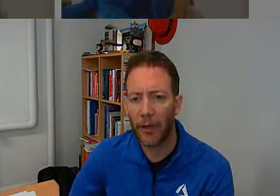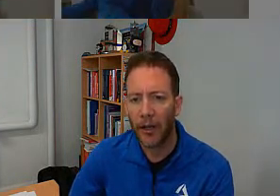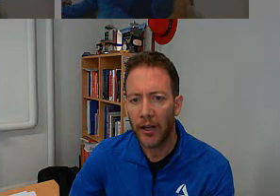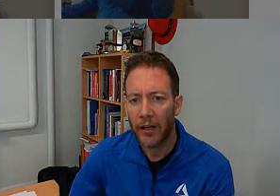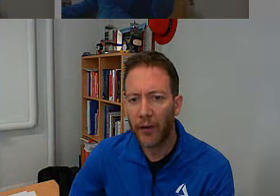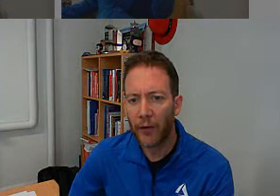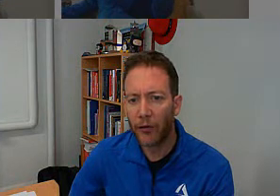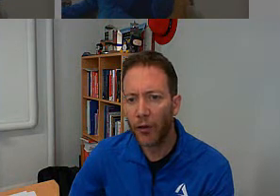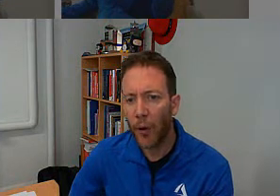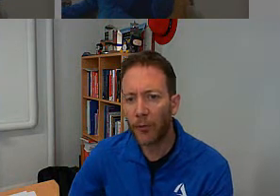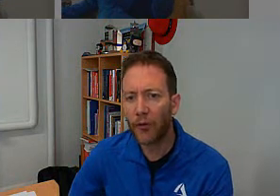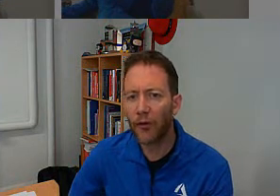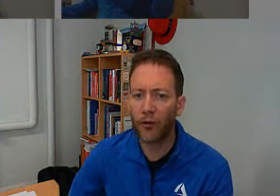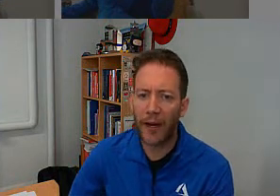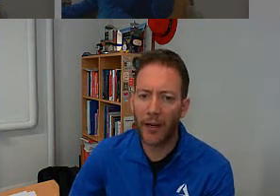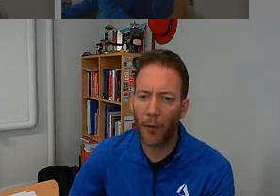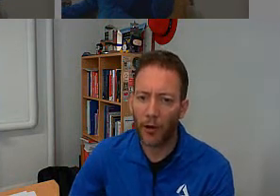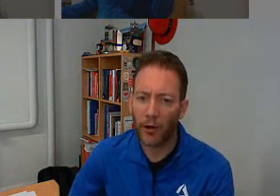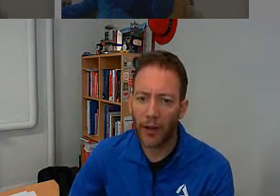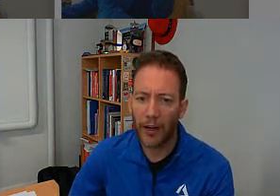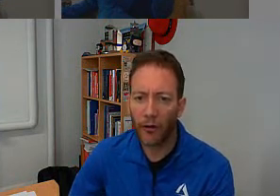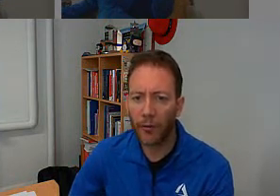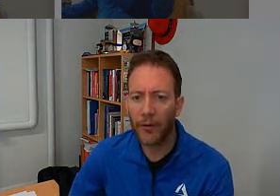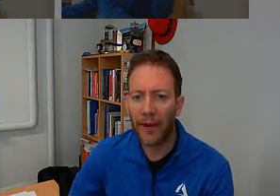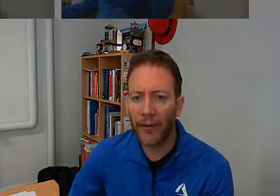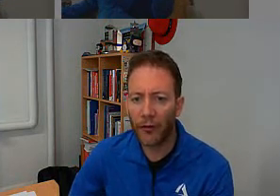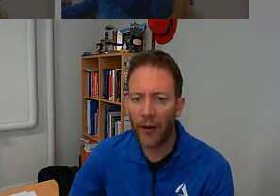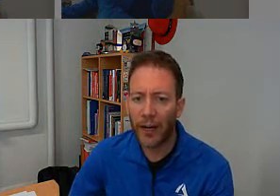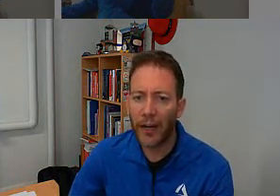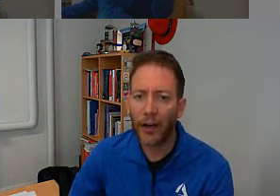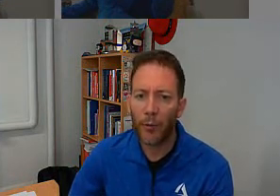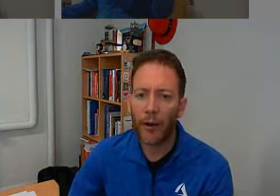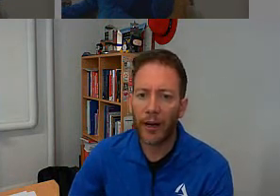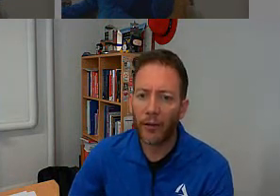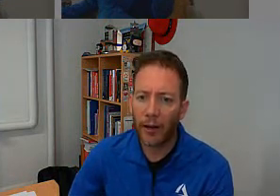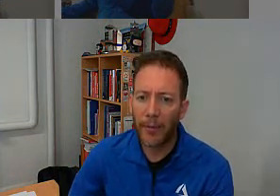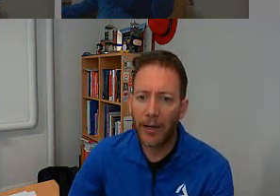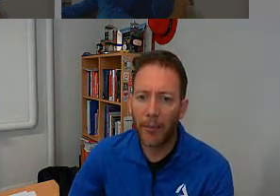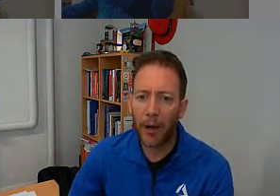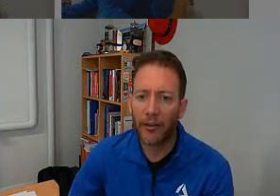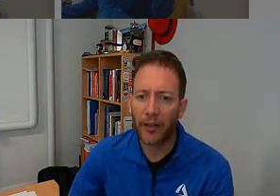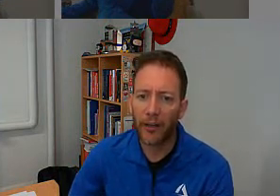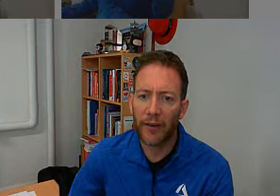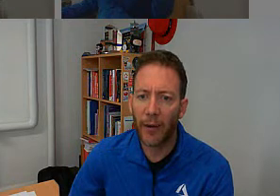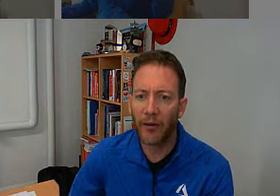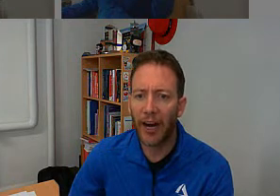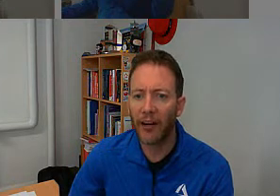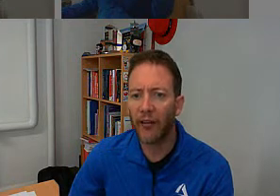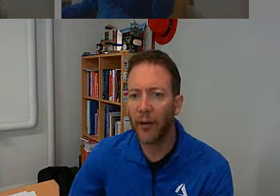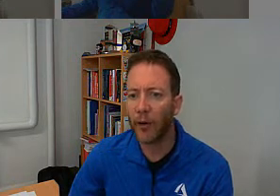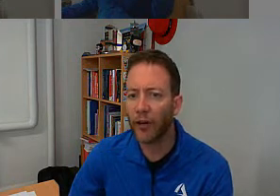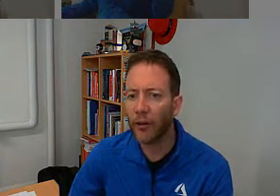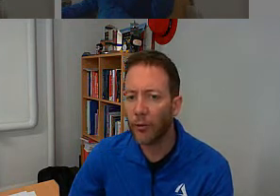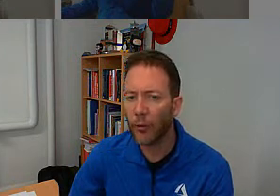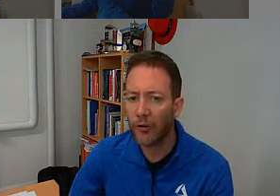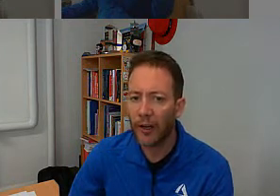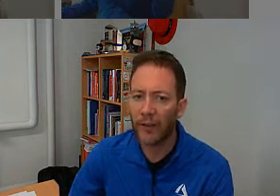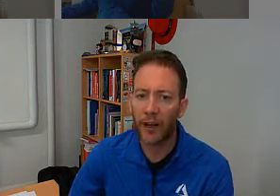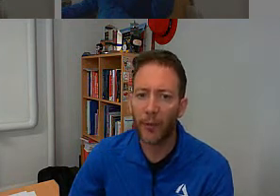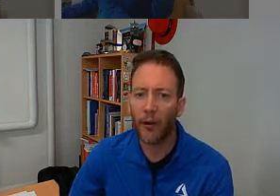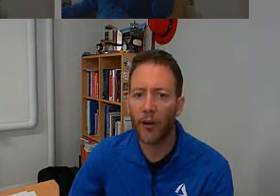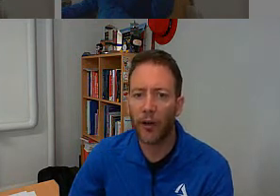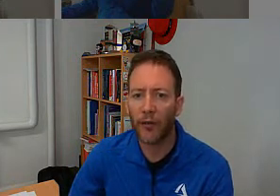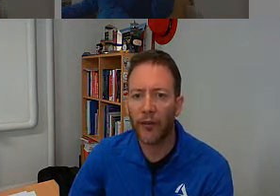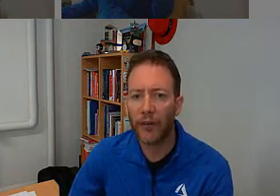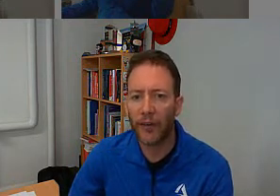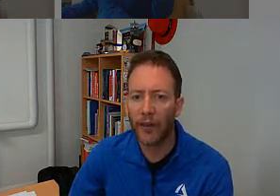shape. Now I've got two options to train the model. I can use some advanced training where I can limit the budget of how much Azure I want to use